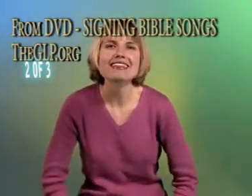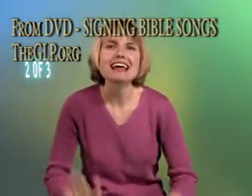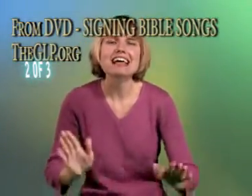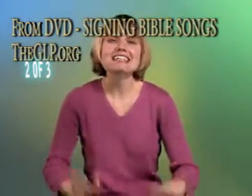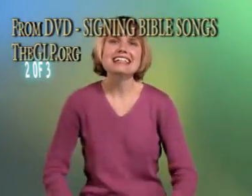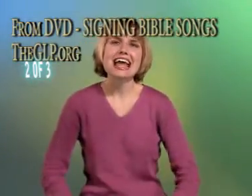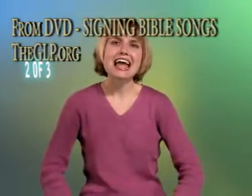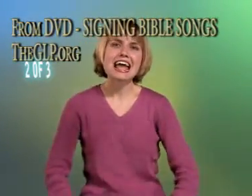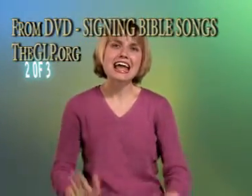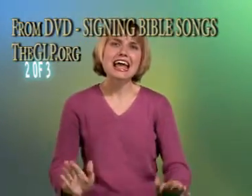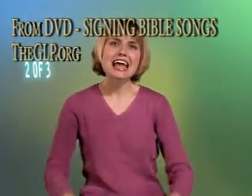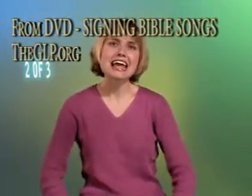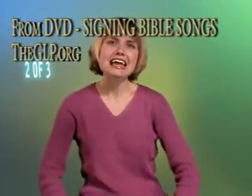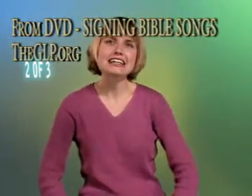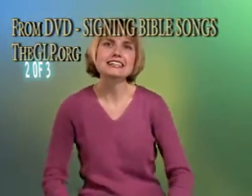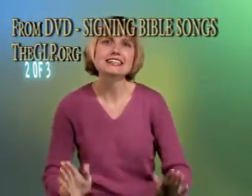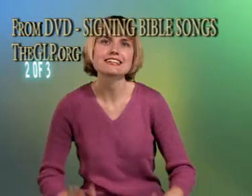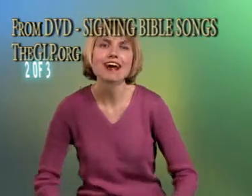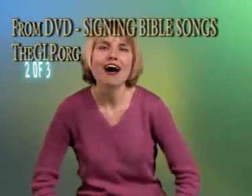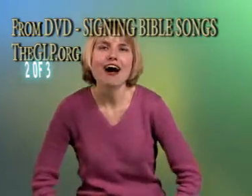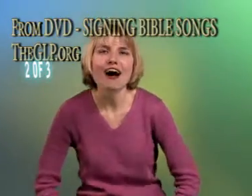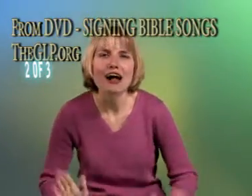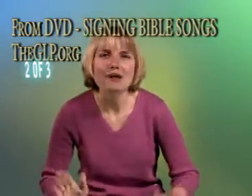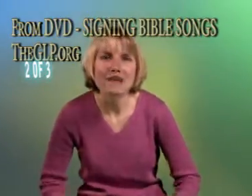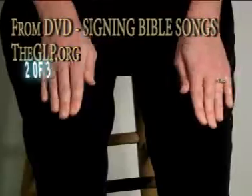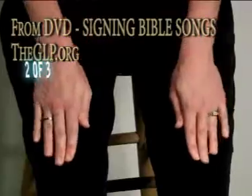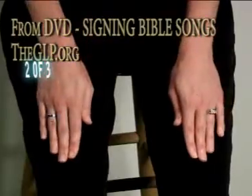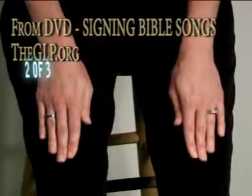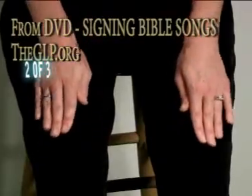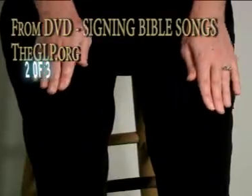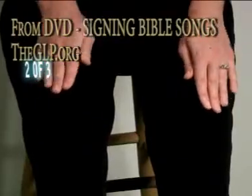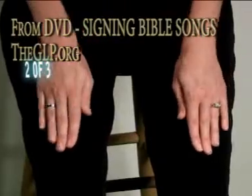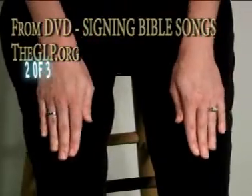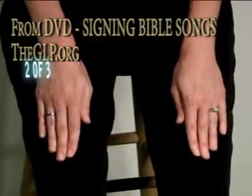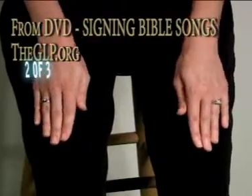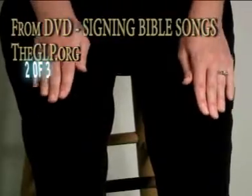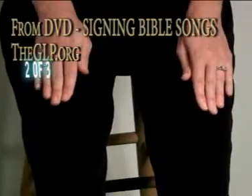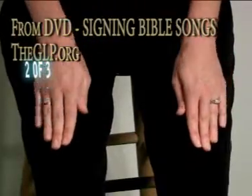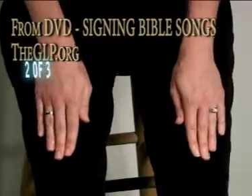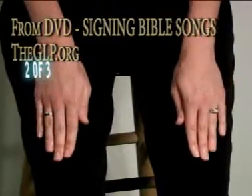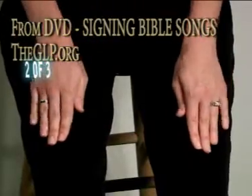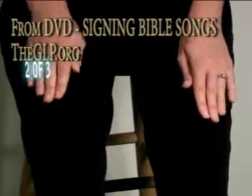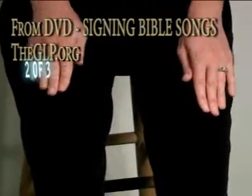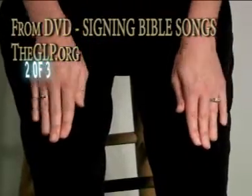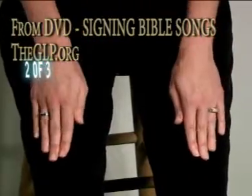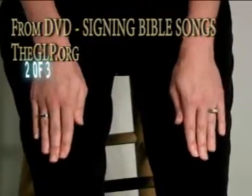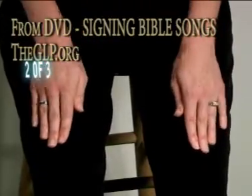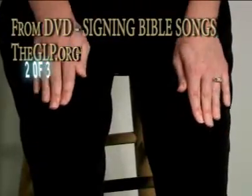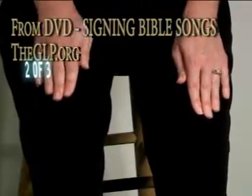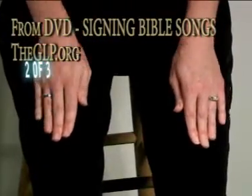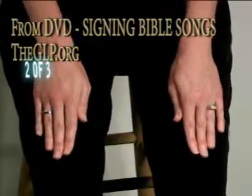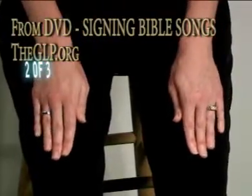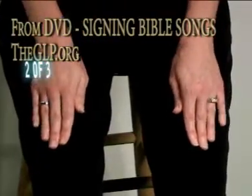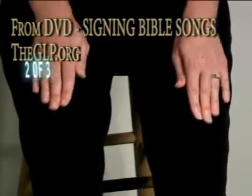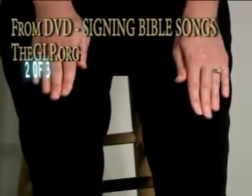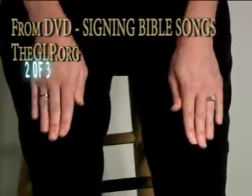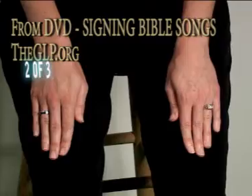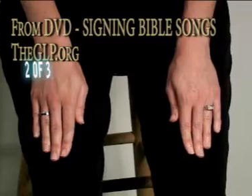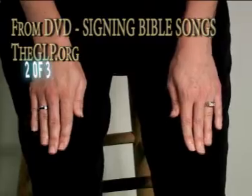the saints all pat their knees, oh, when the